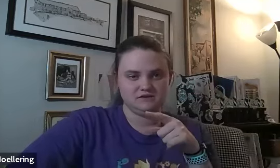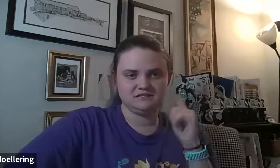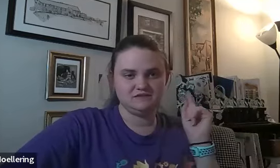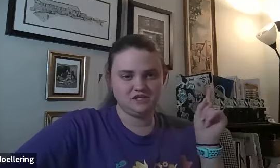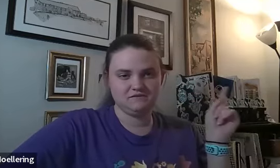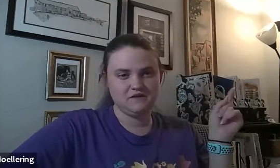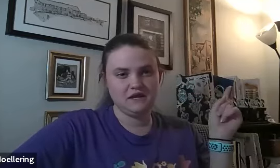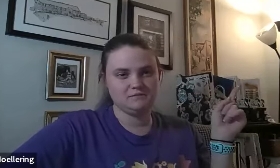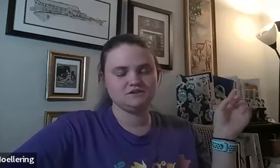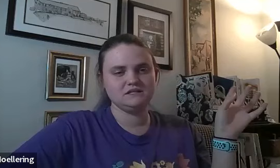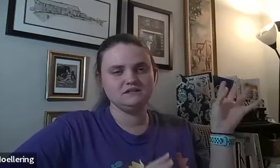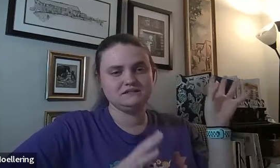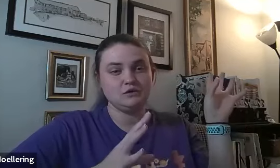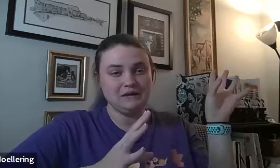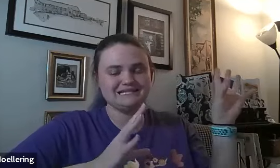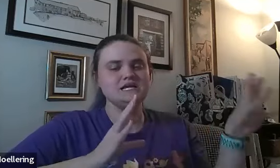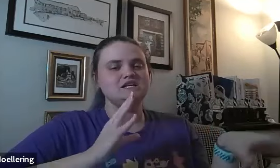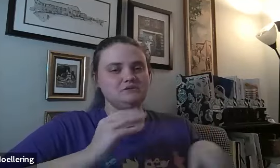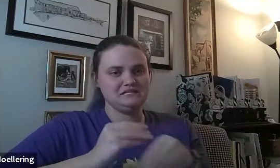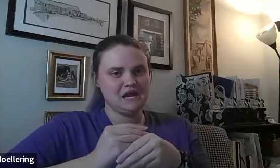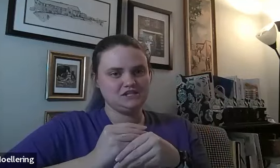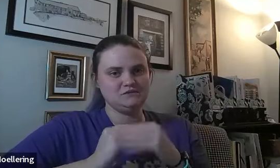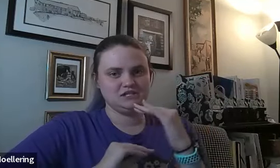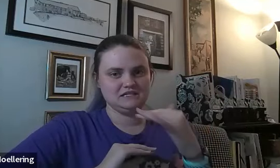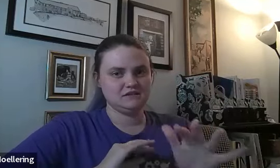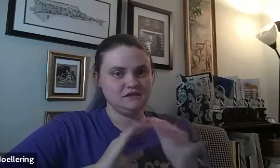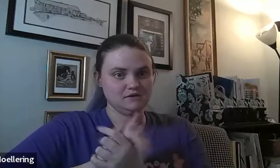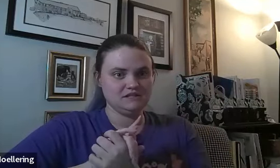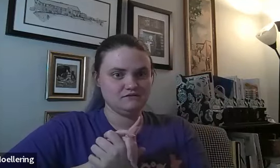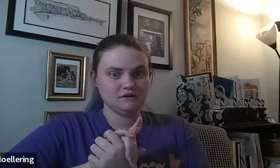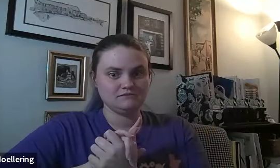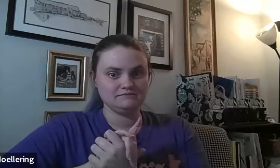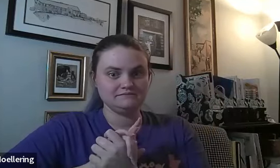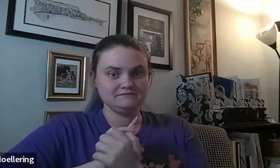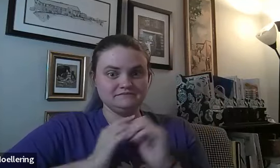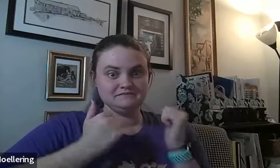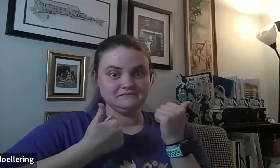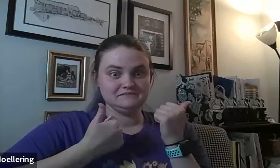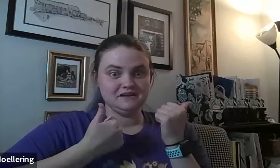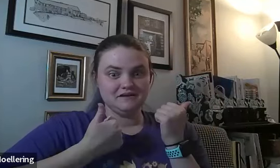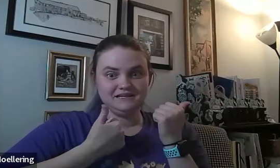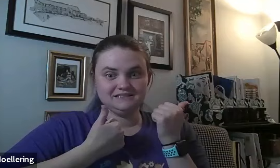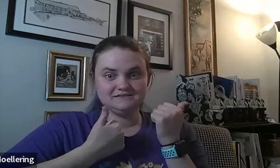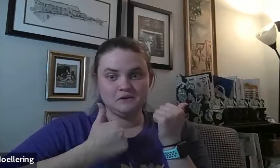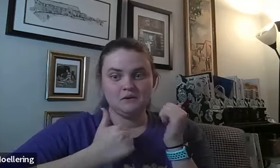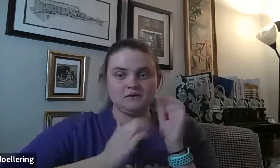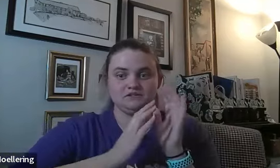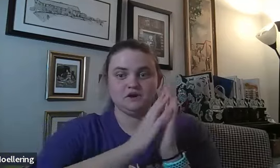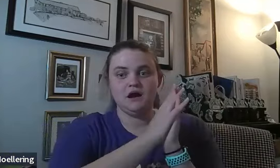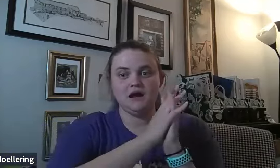to see if she can find that numbers quiz to attach it when she sends out the email to everyone. All right. So I